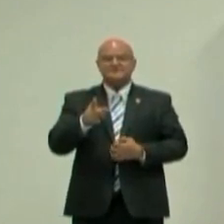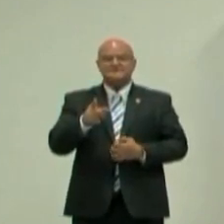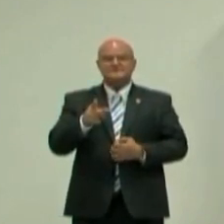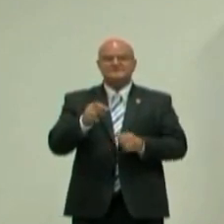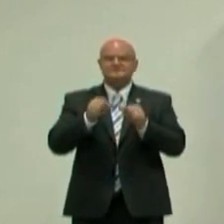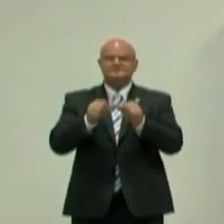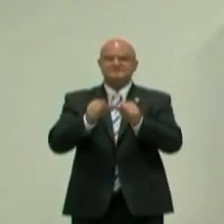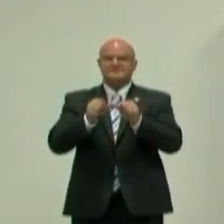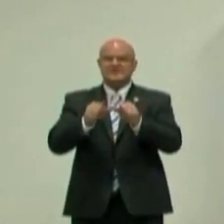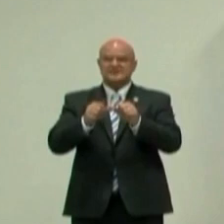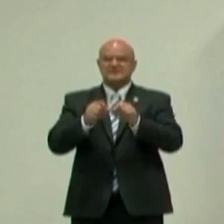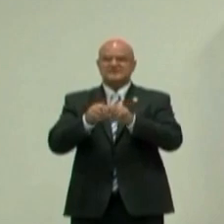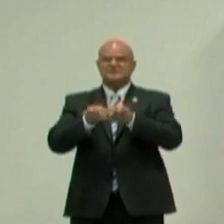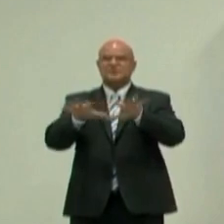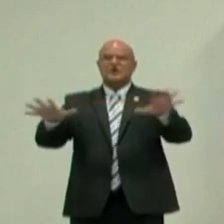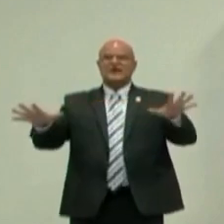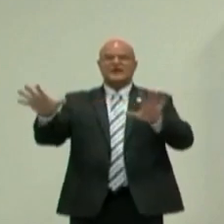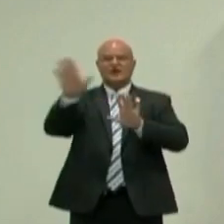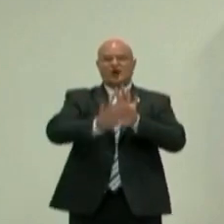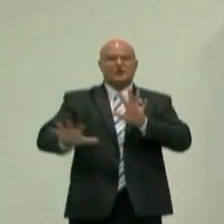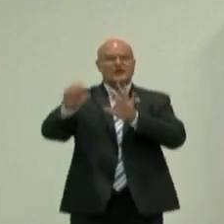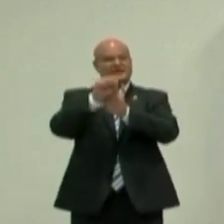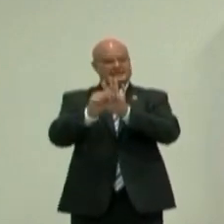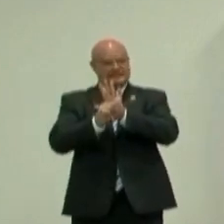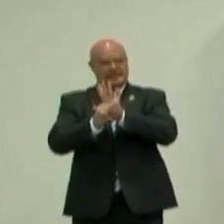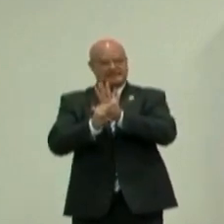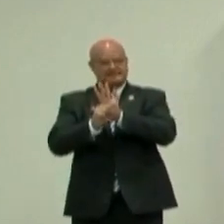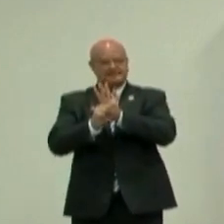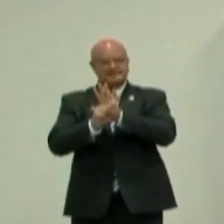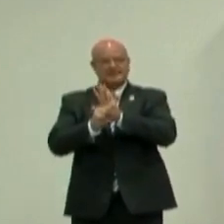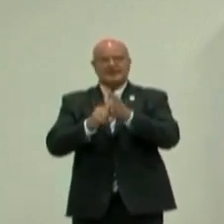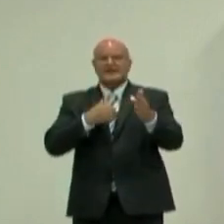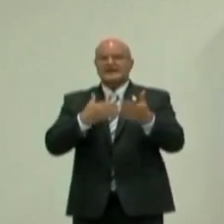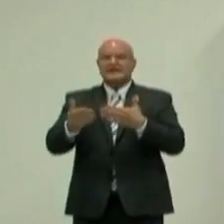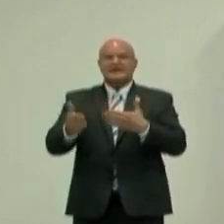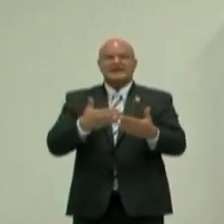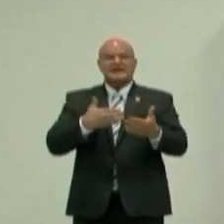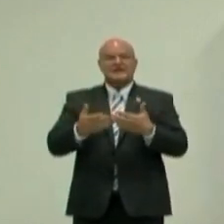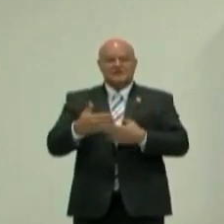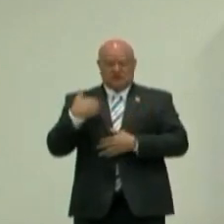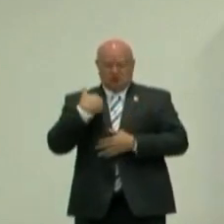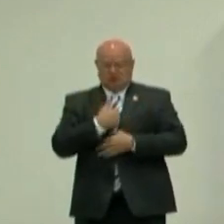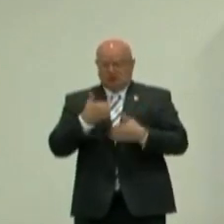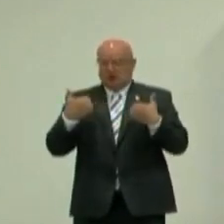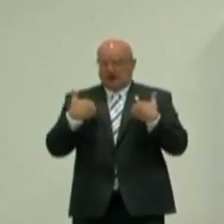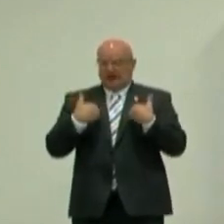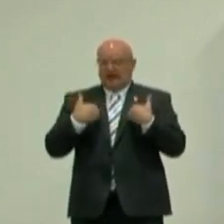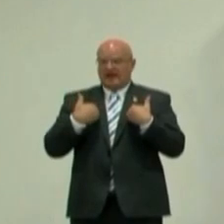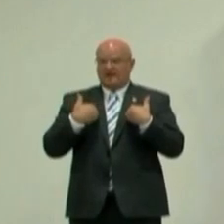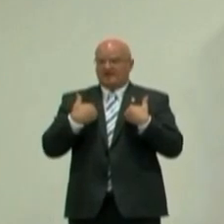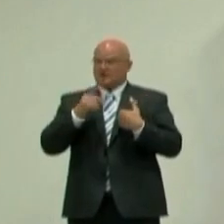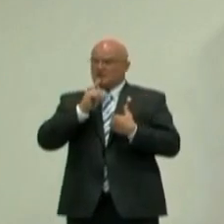they continue to be spread out across the state. And even though we're having